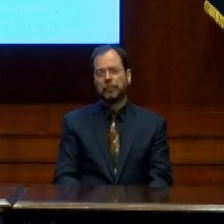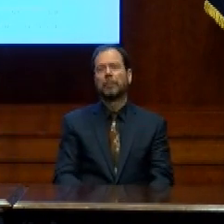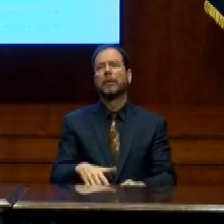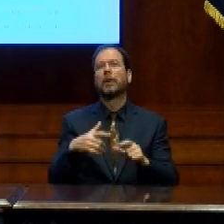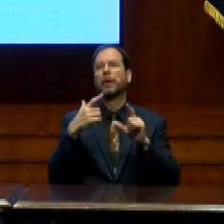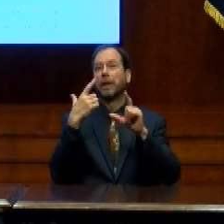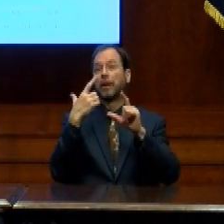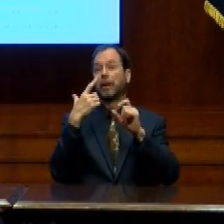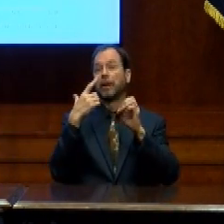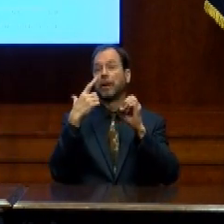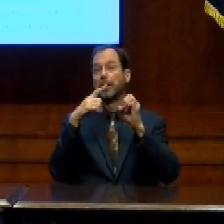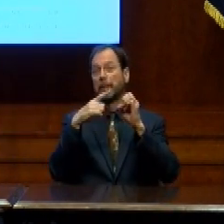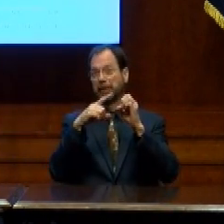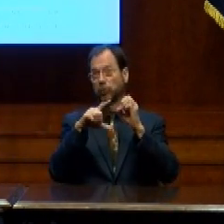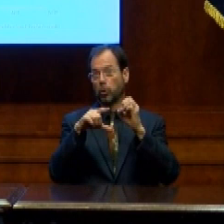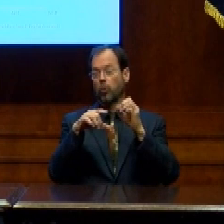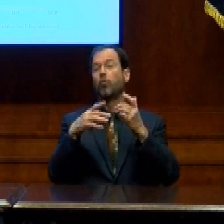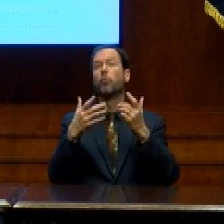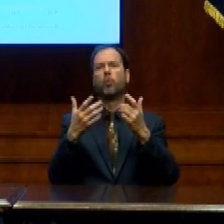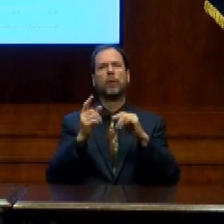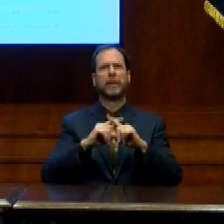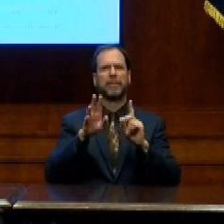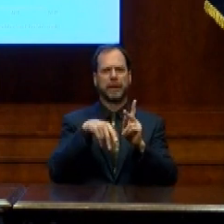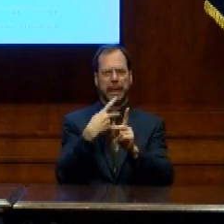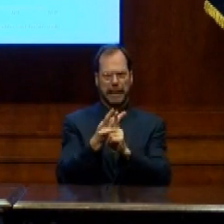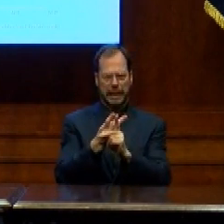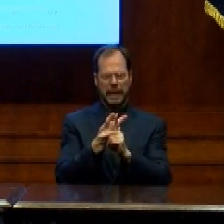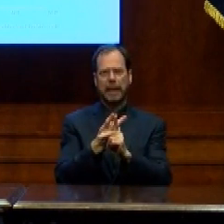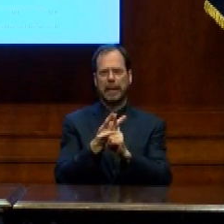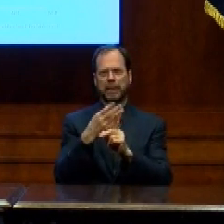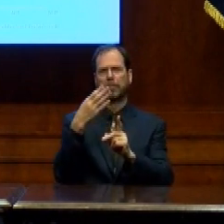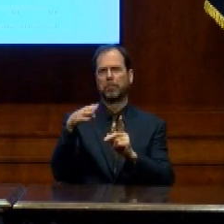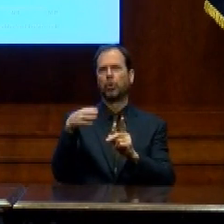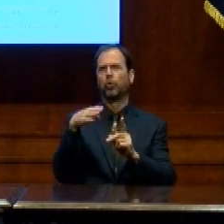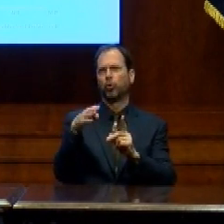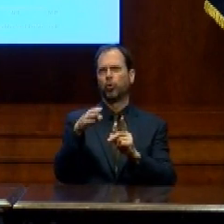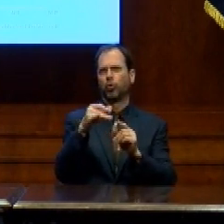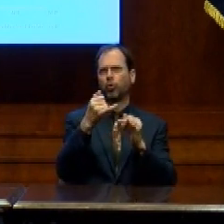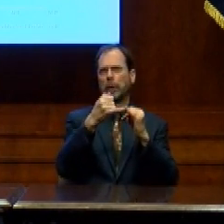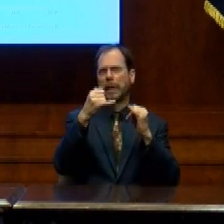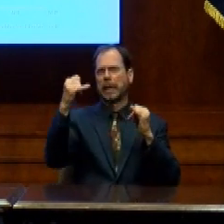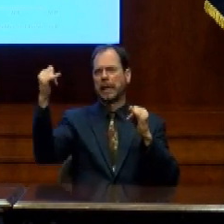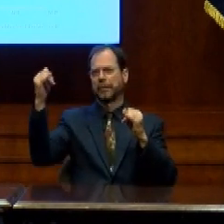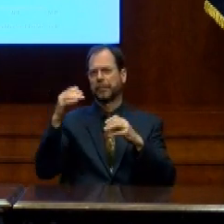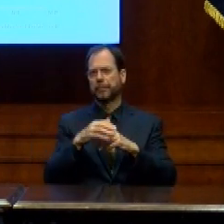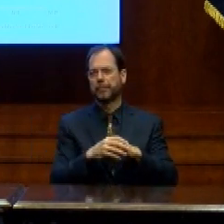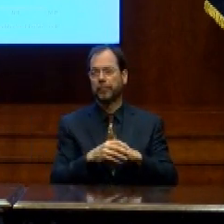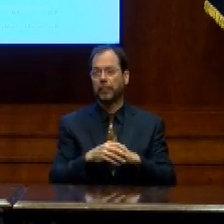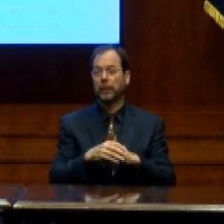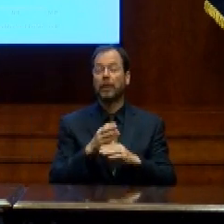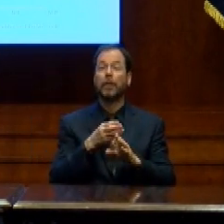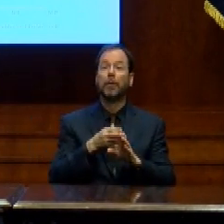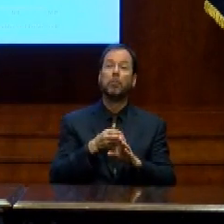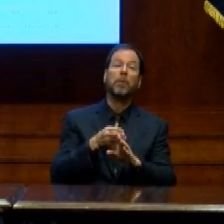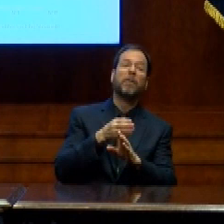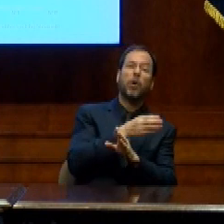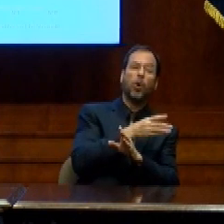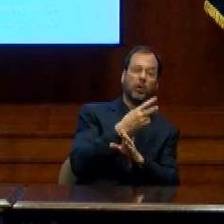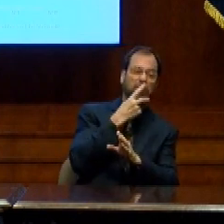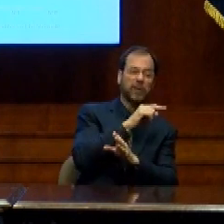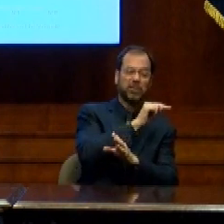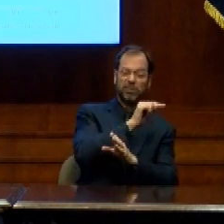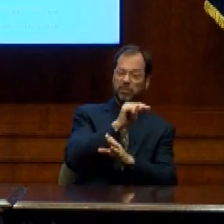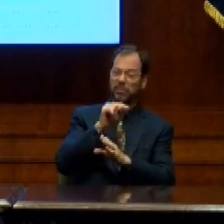So El Paso shows you a completely different type of blue line. The other lines we've been looking at